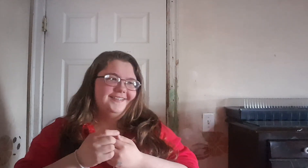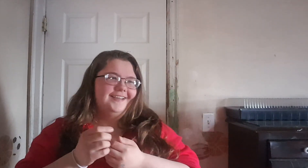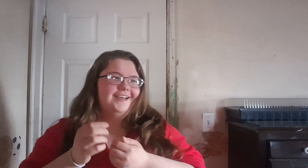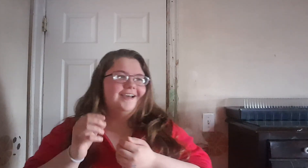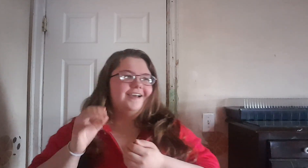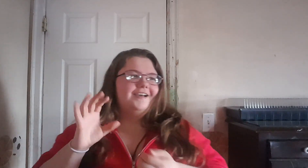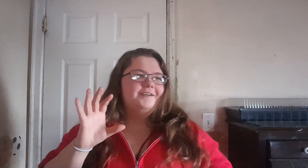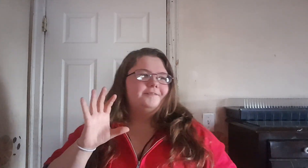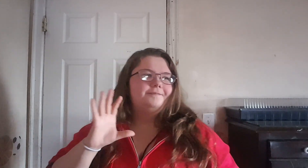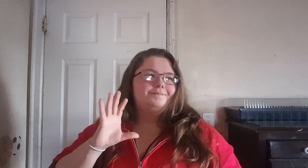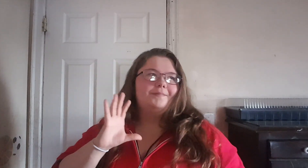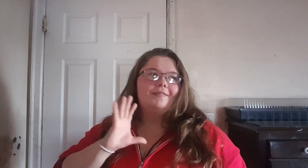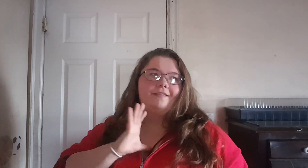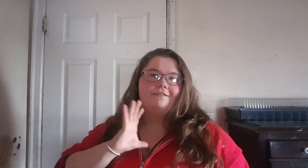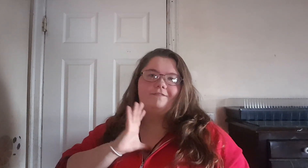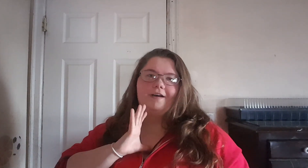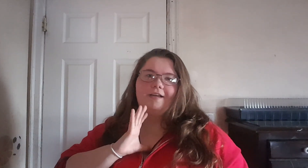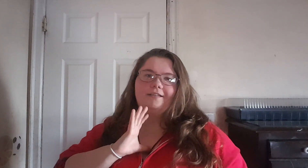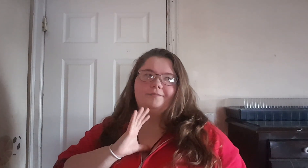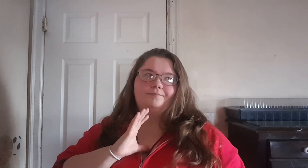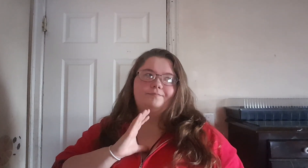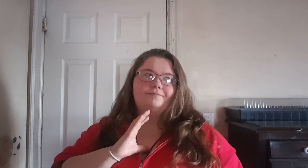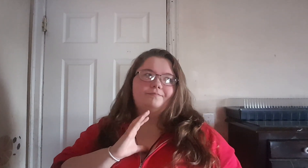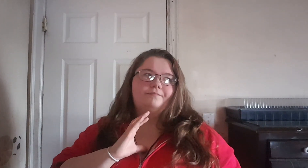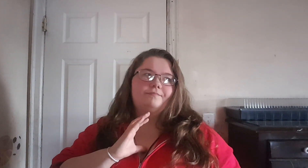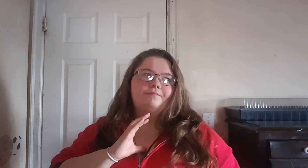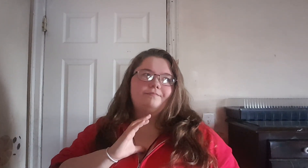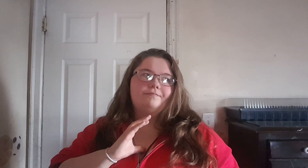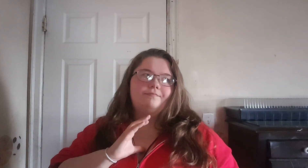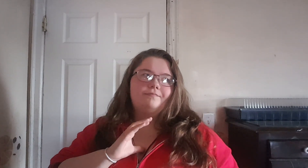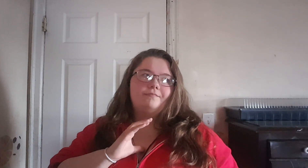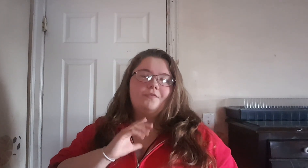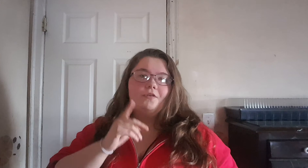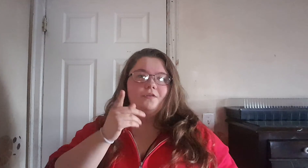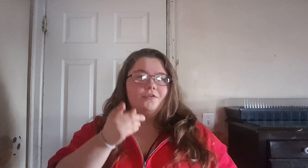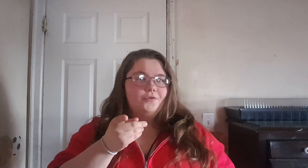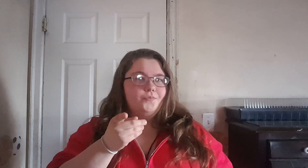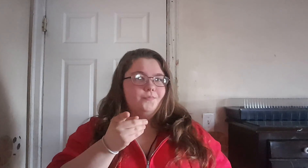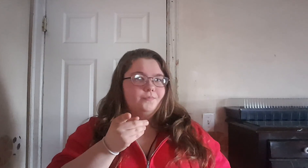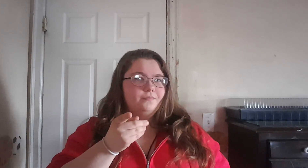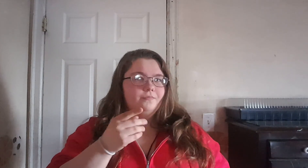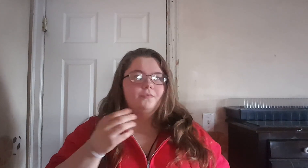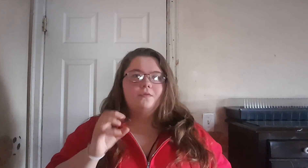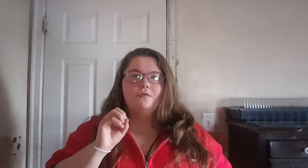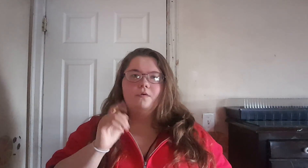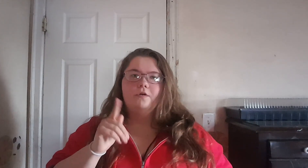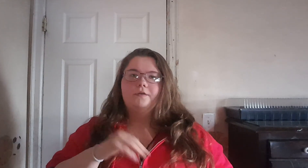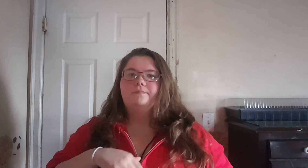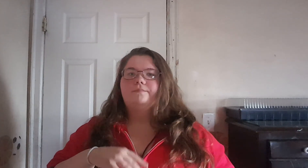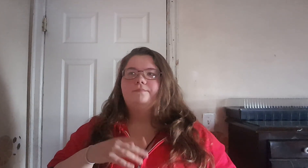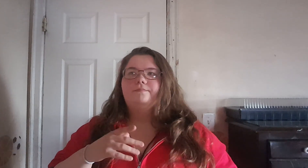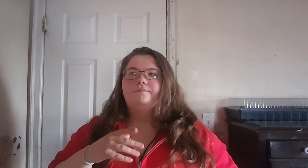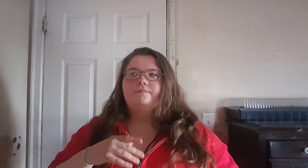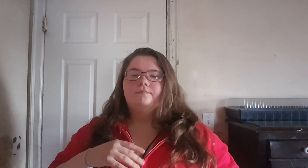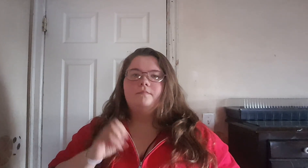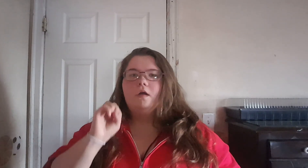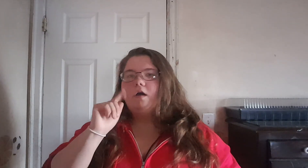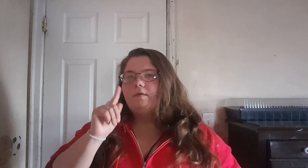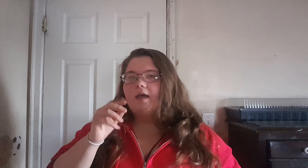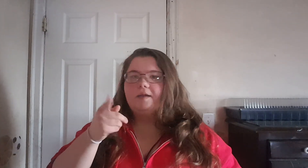fine fine you or okay